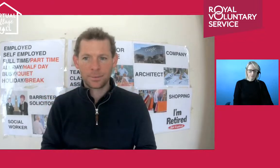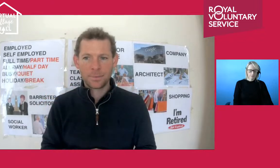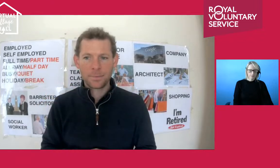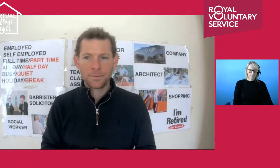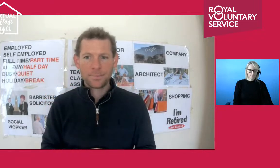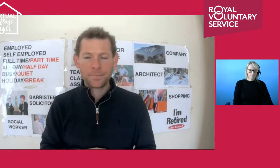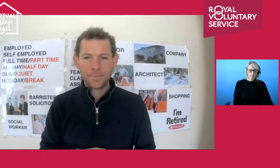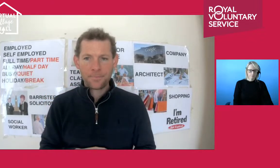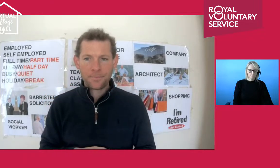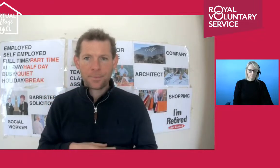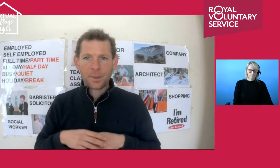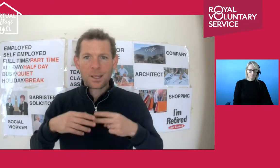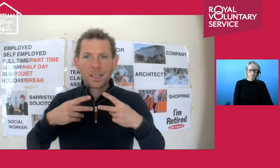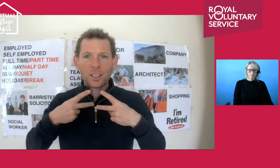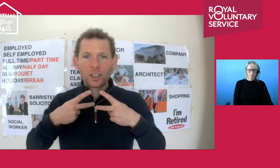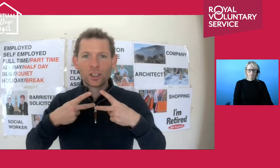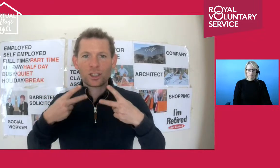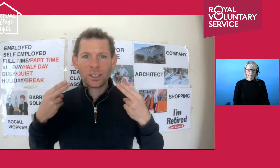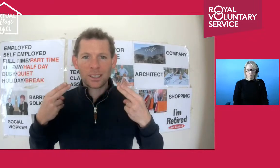solicitor,